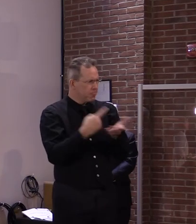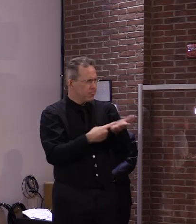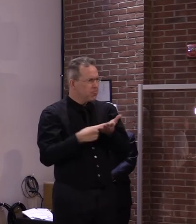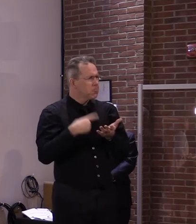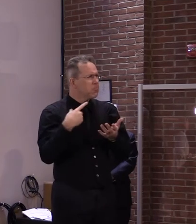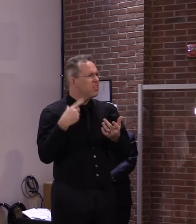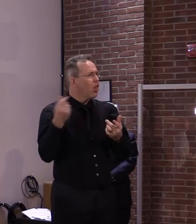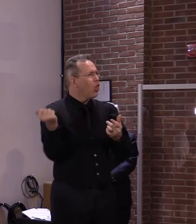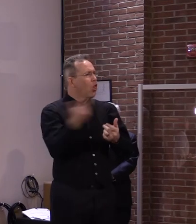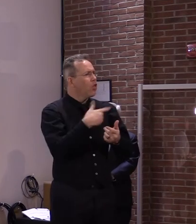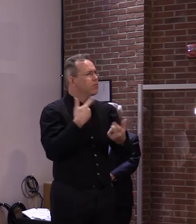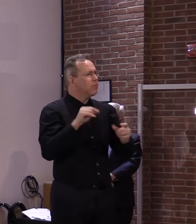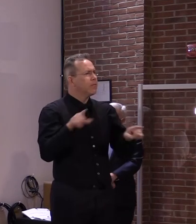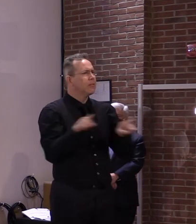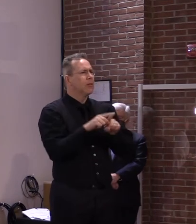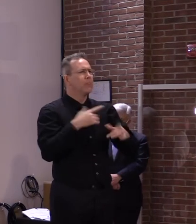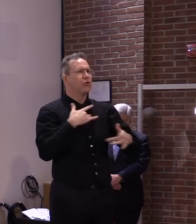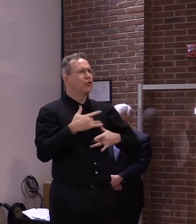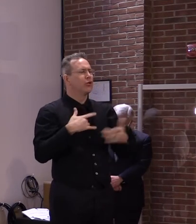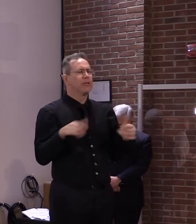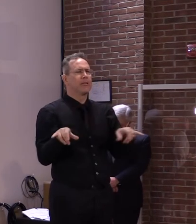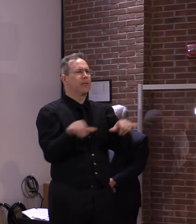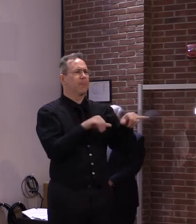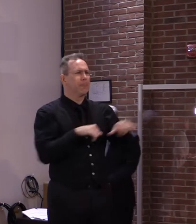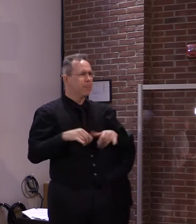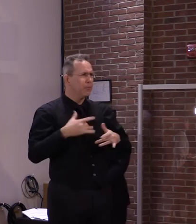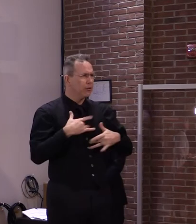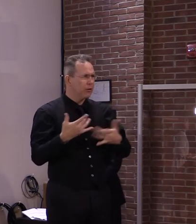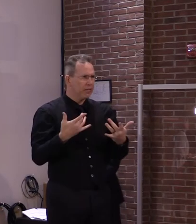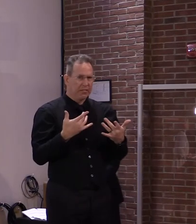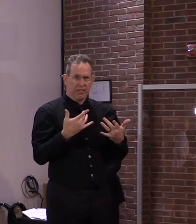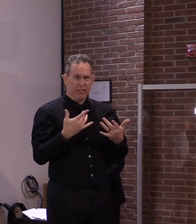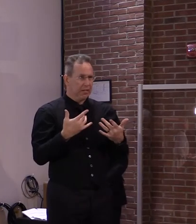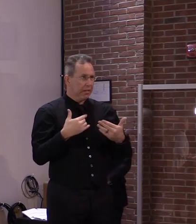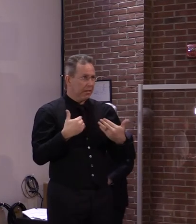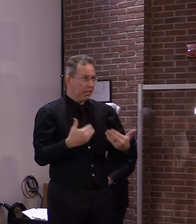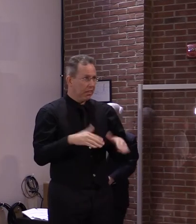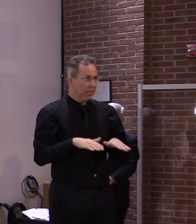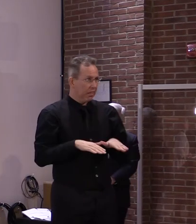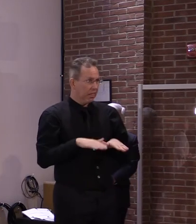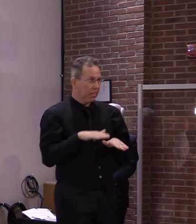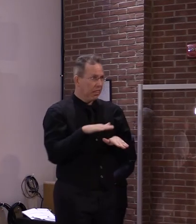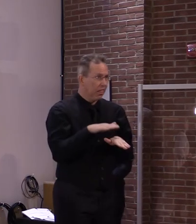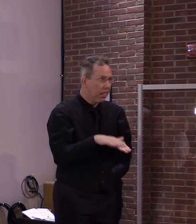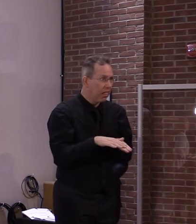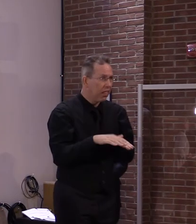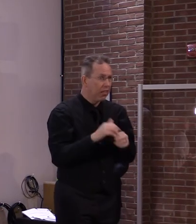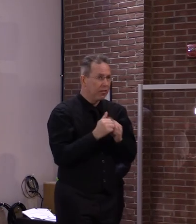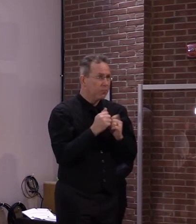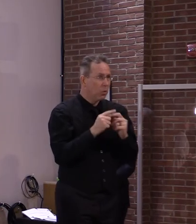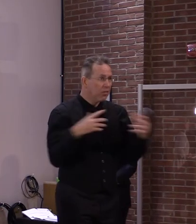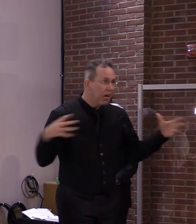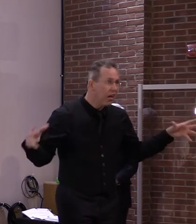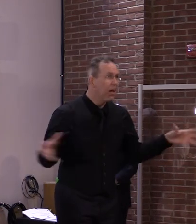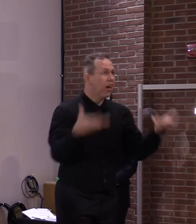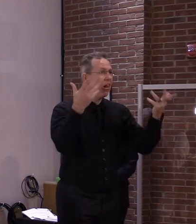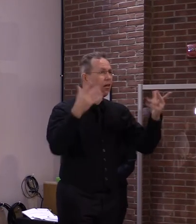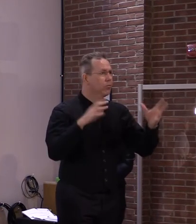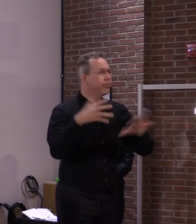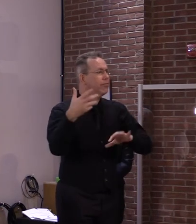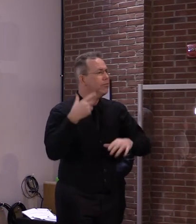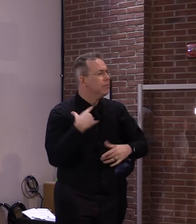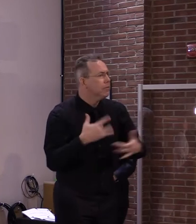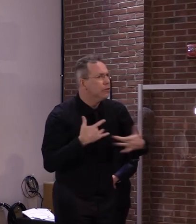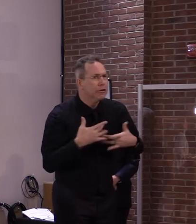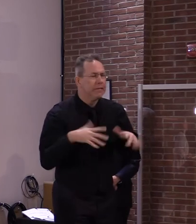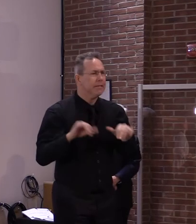with taking these next steps with sports and that's why it is so important that vermont players and coaches